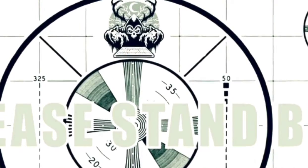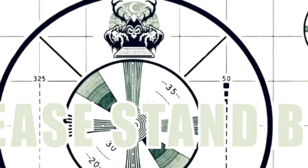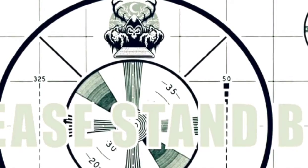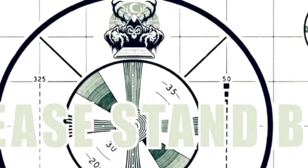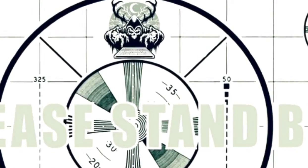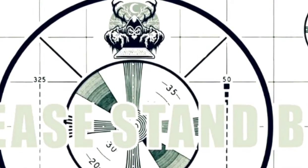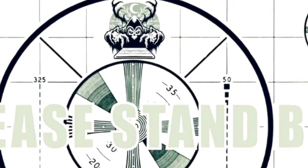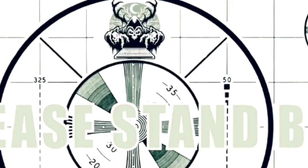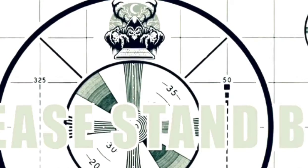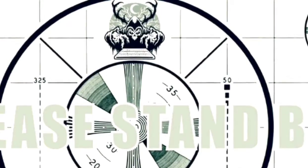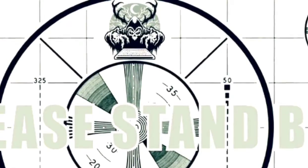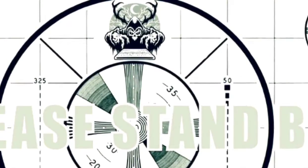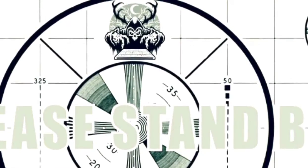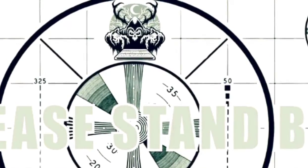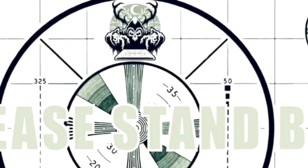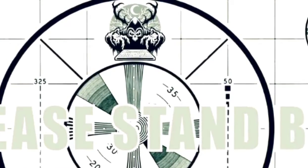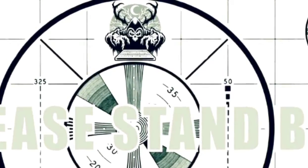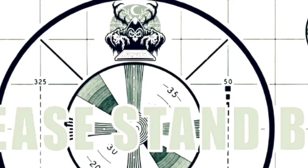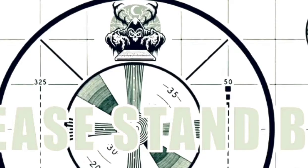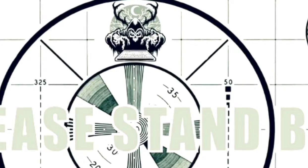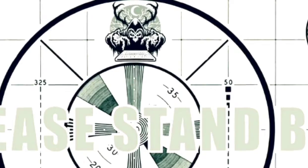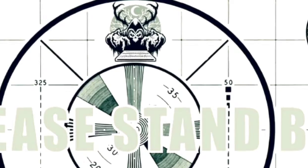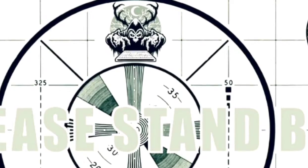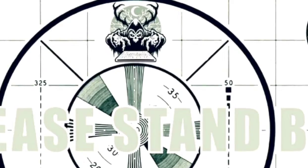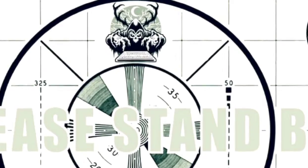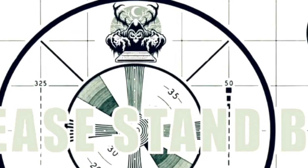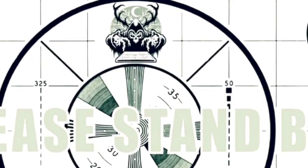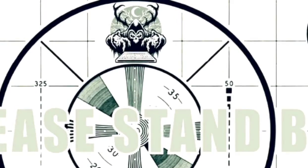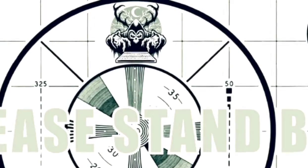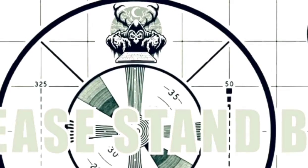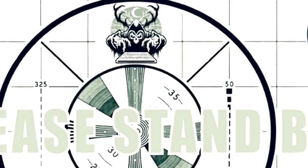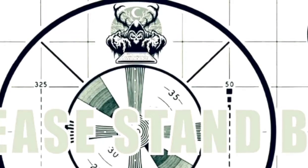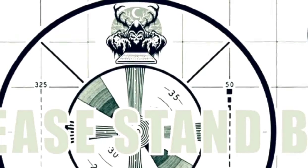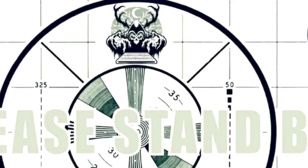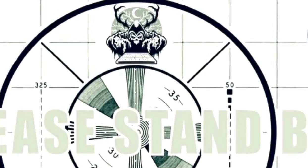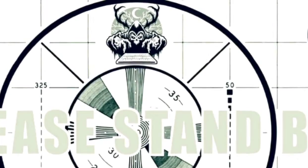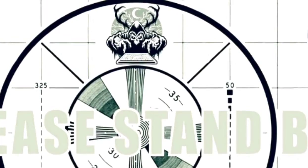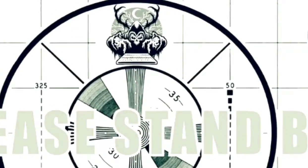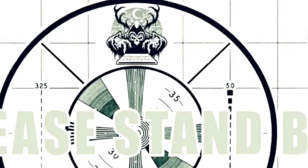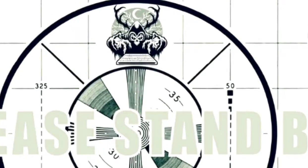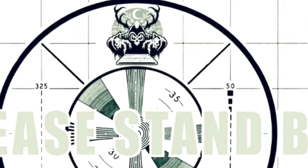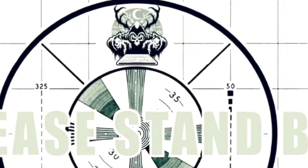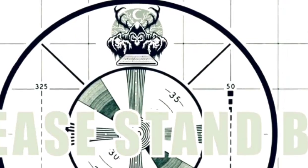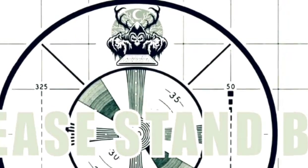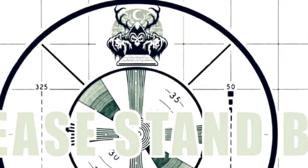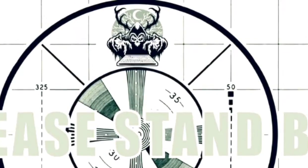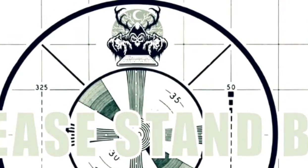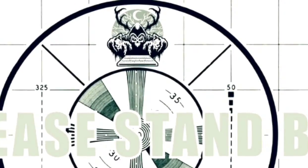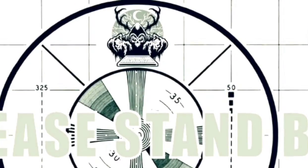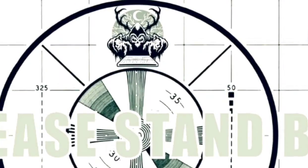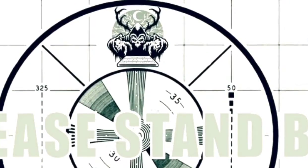We interrupt our program to bring you this important message. I love you. Now, back to our show.